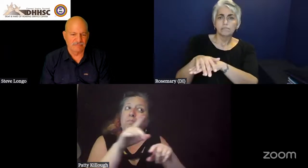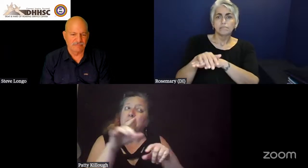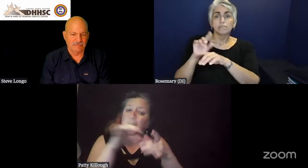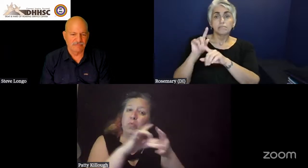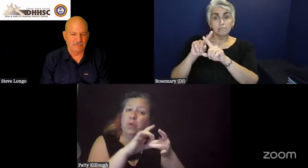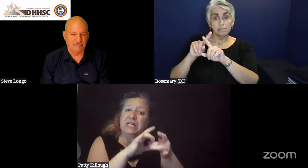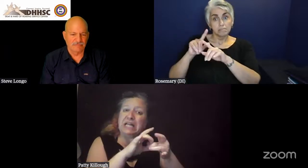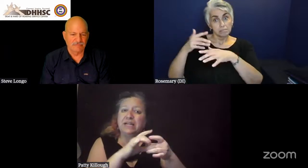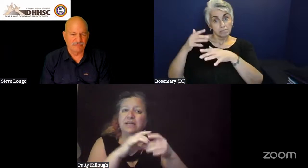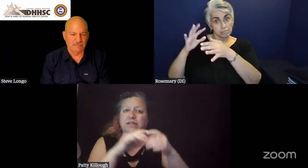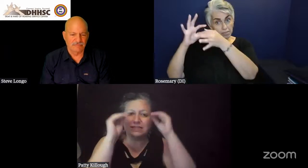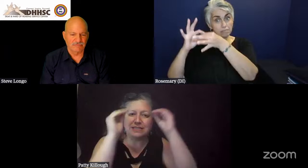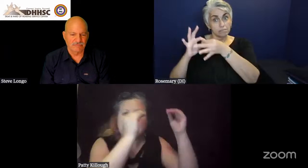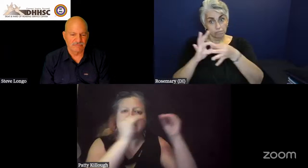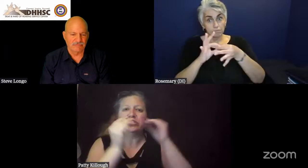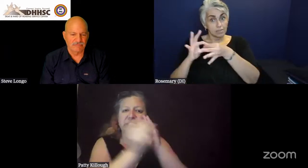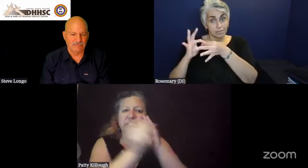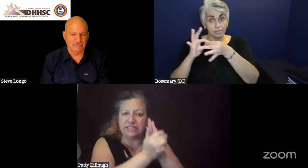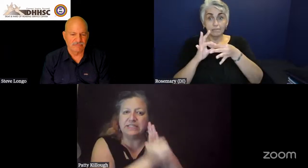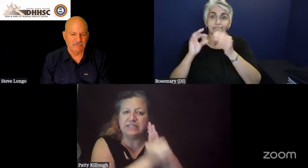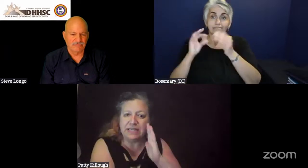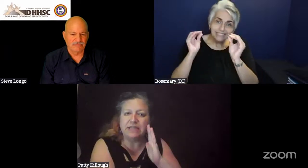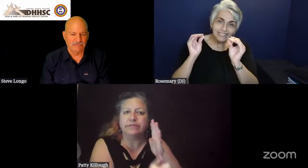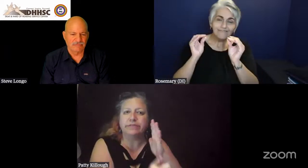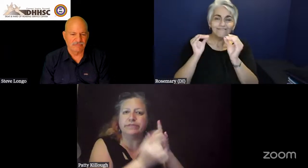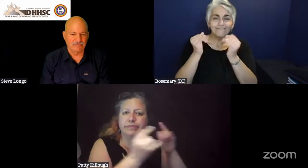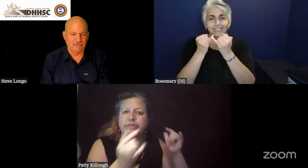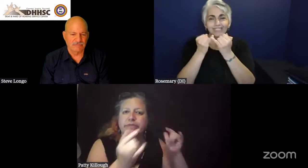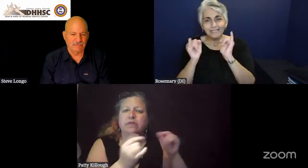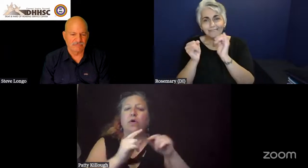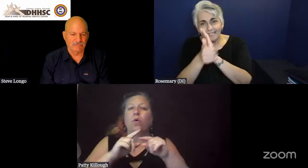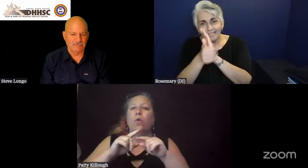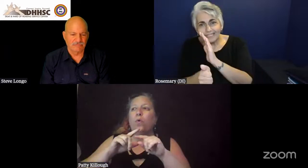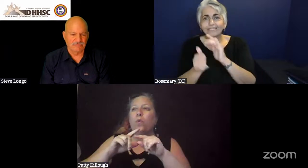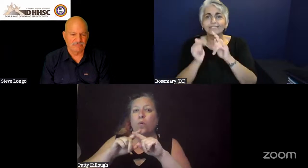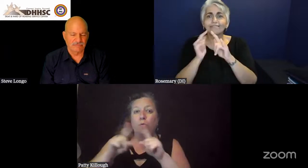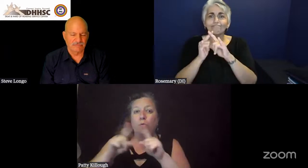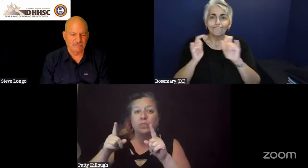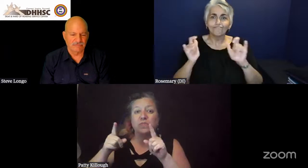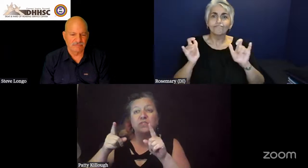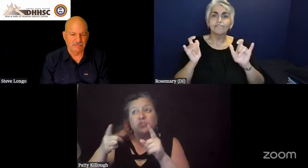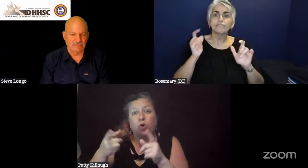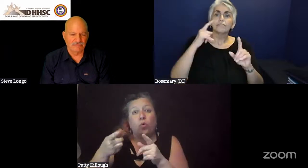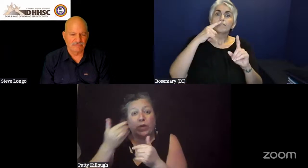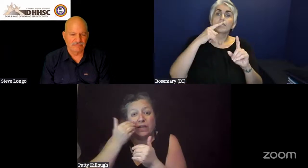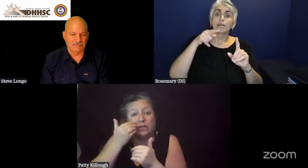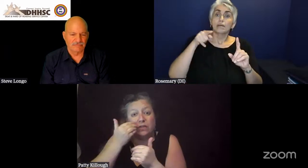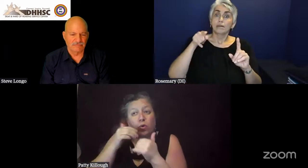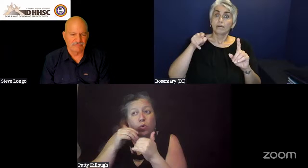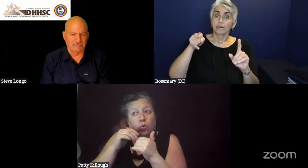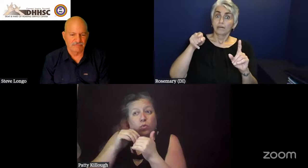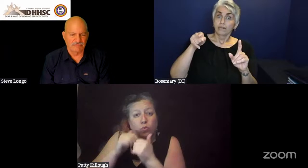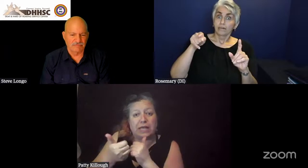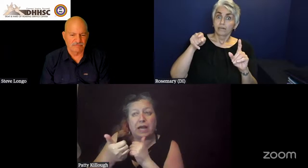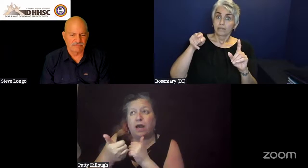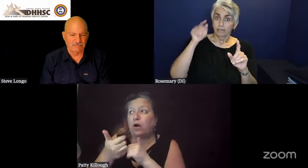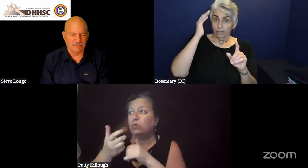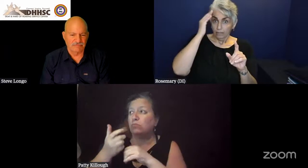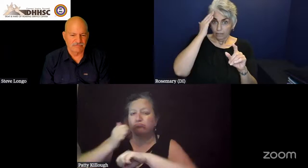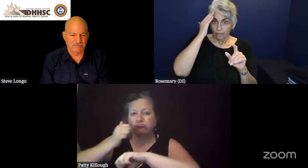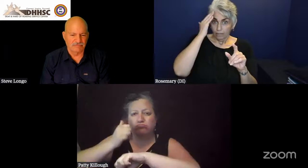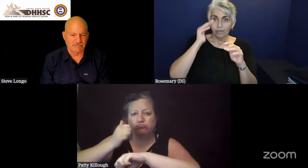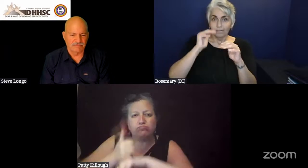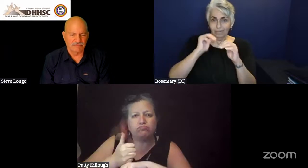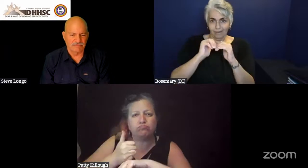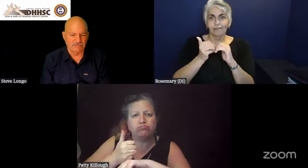a different kind of job, but it is related. He's been teaching independent skills and things like that,